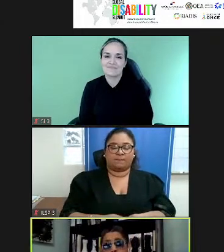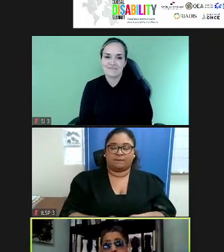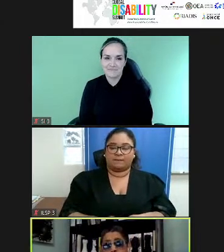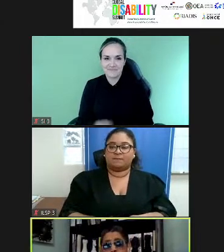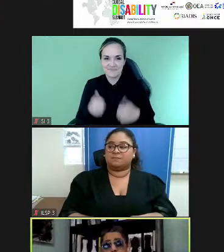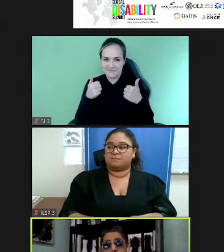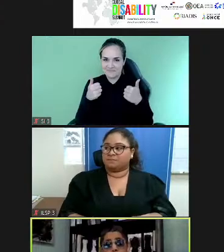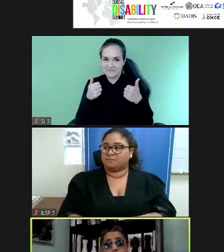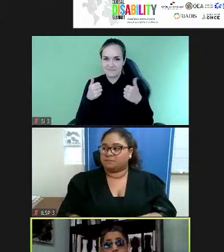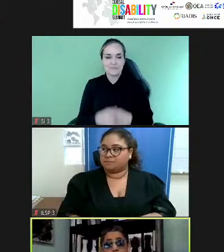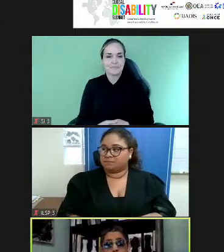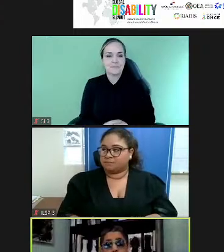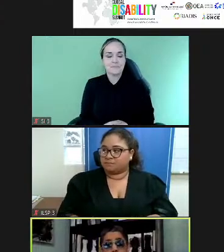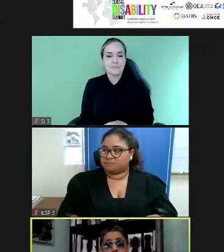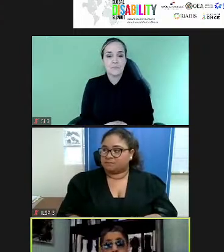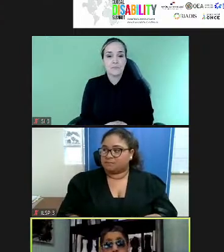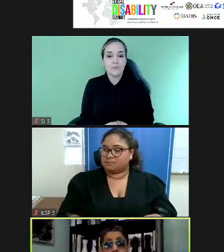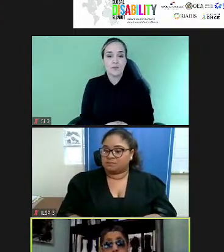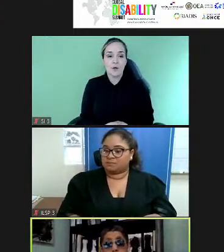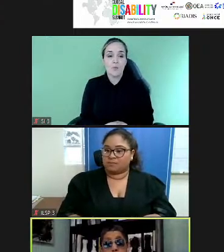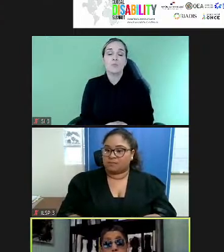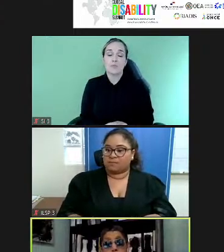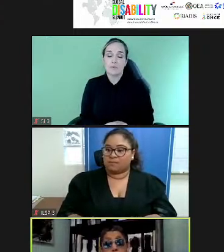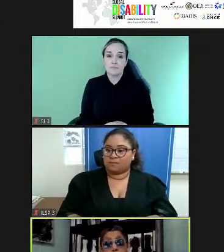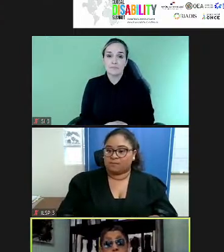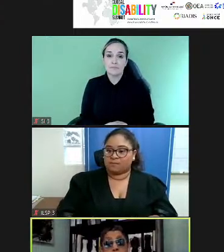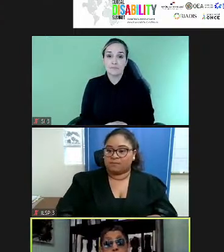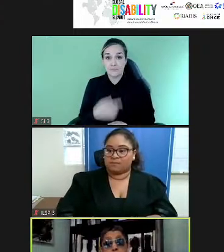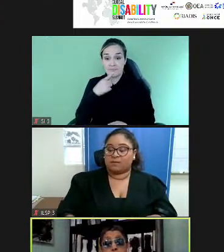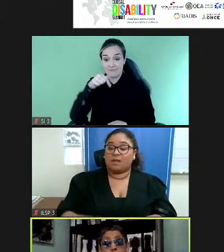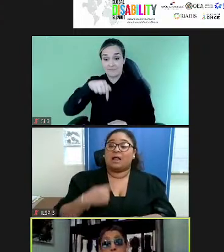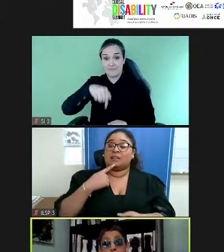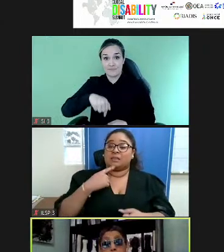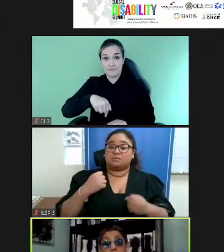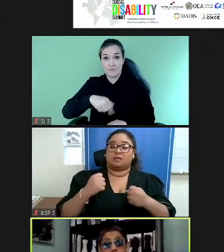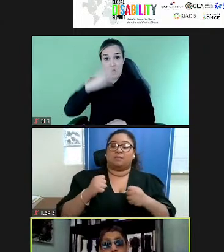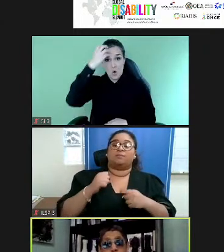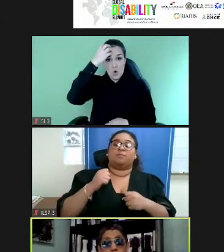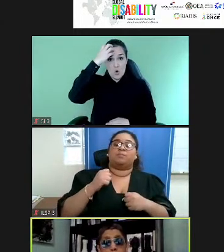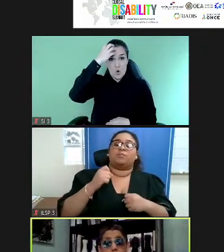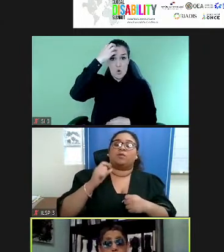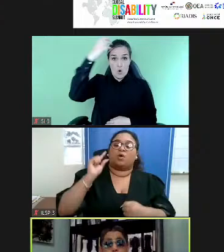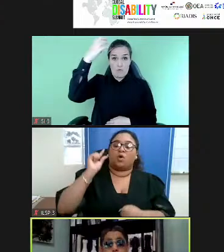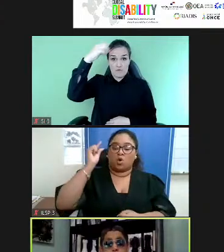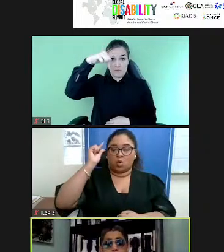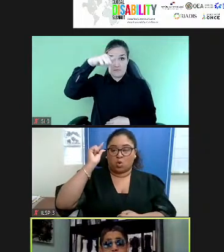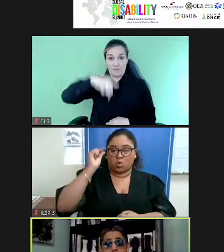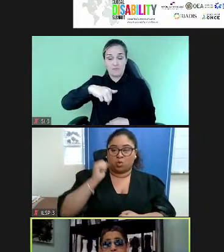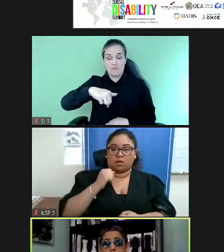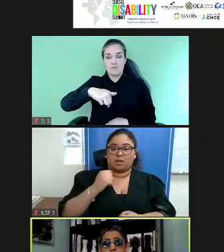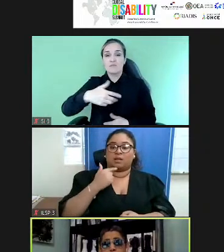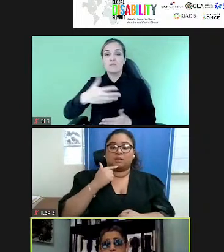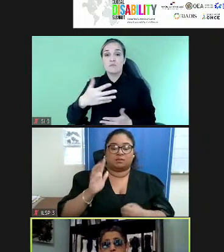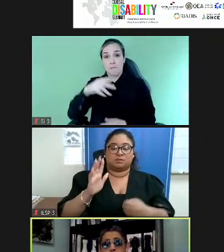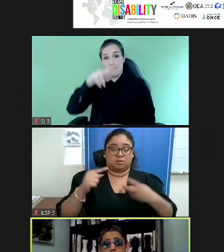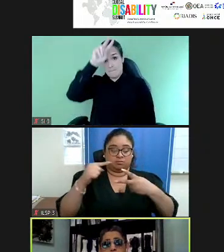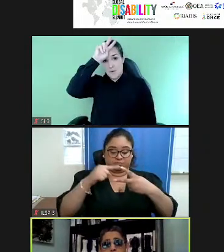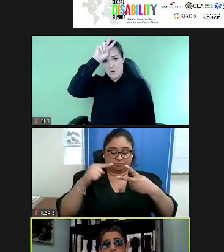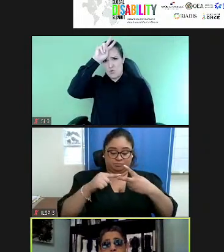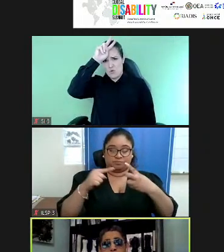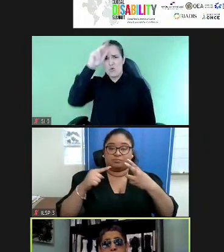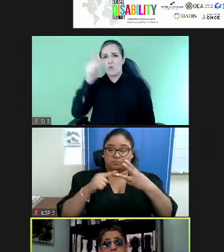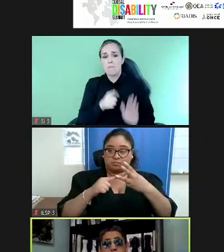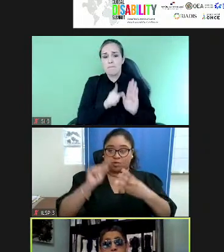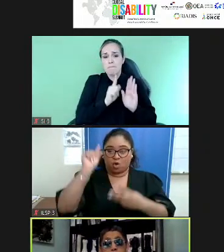yes we can okay so i was telling you the executive power now actually the three